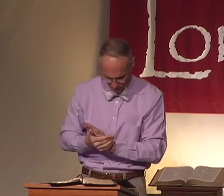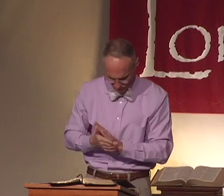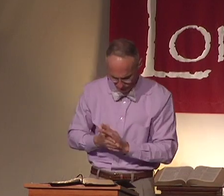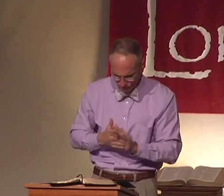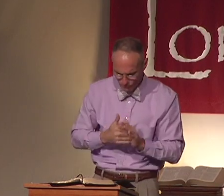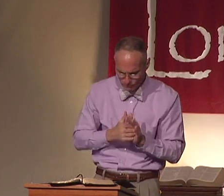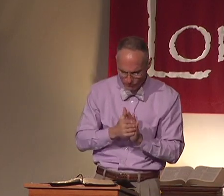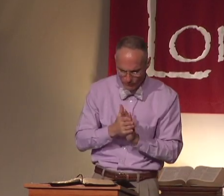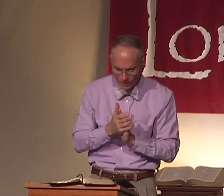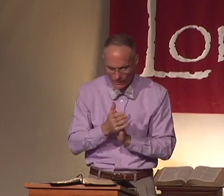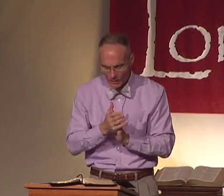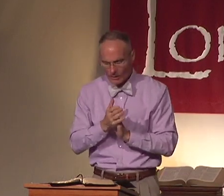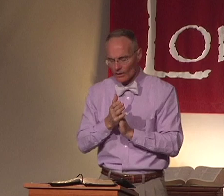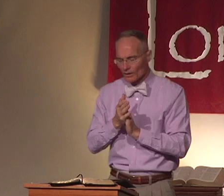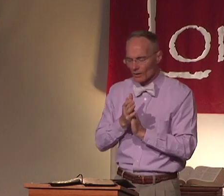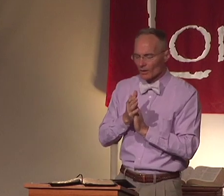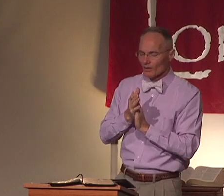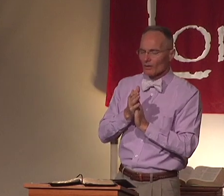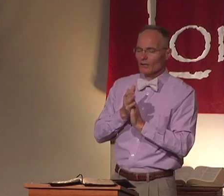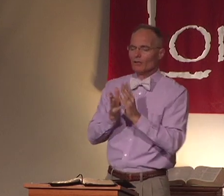we get into the scripture.